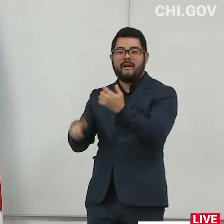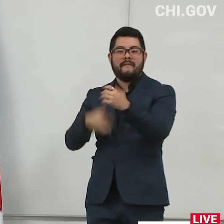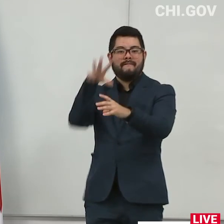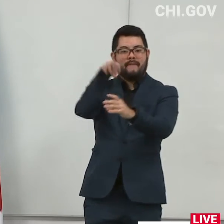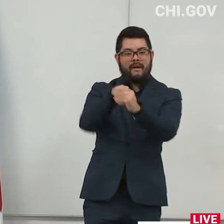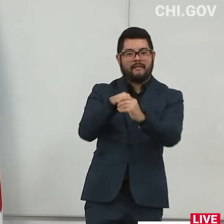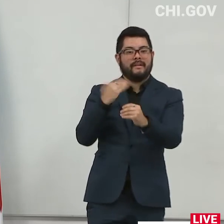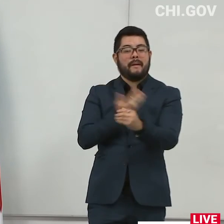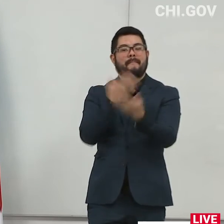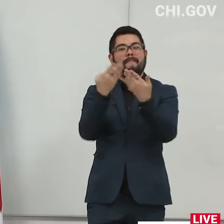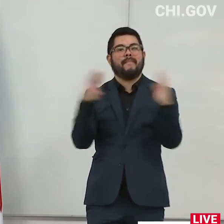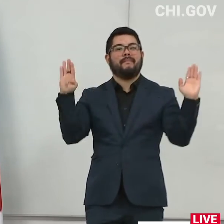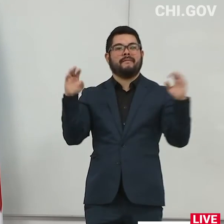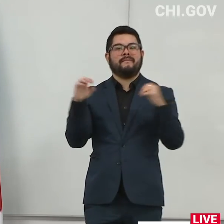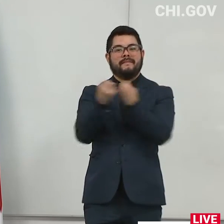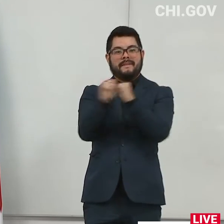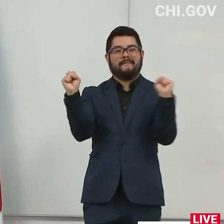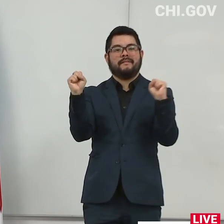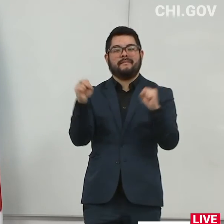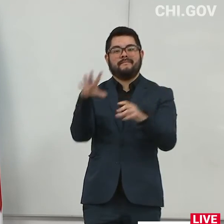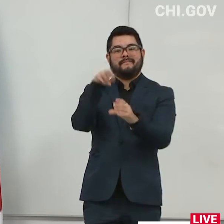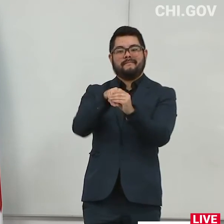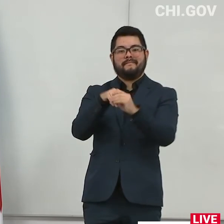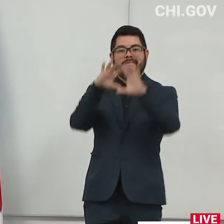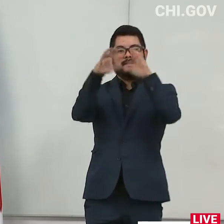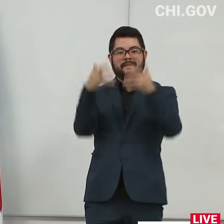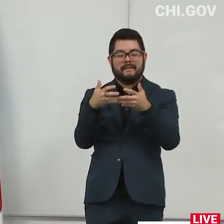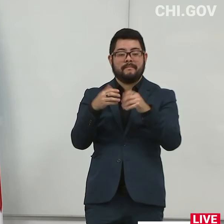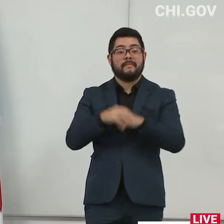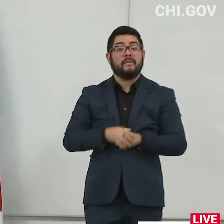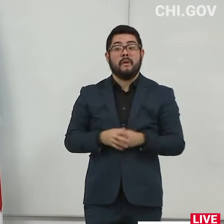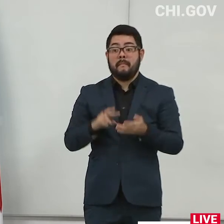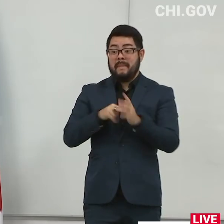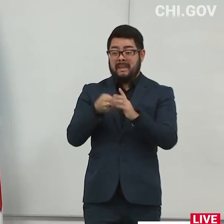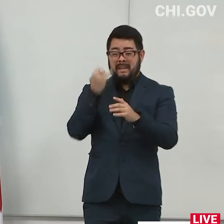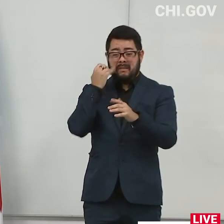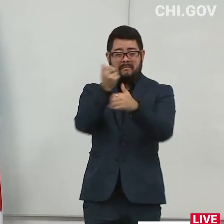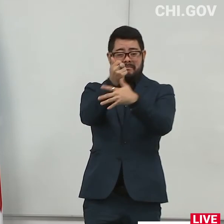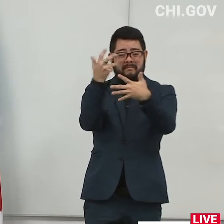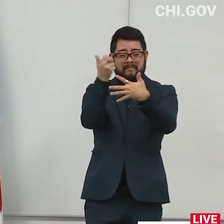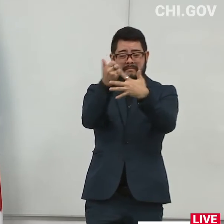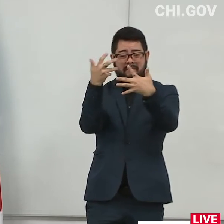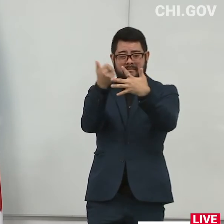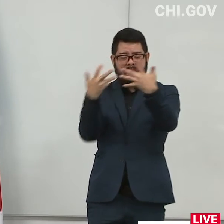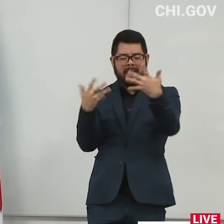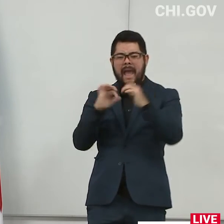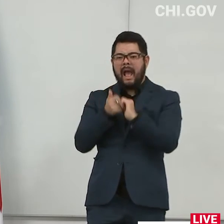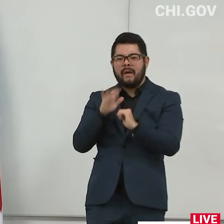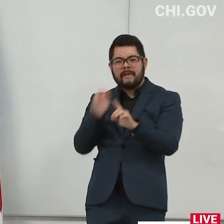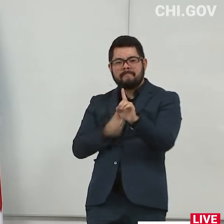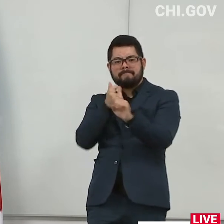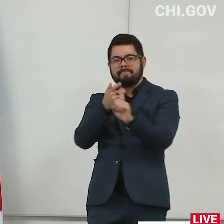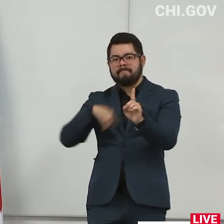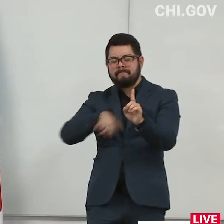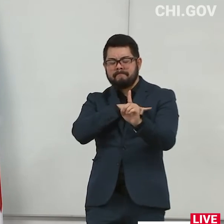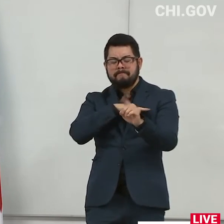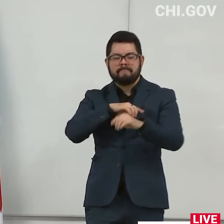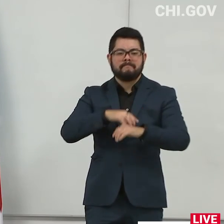ecosystem. What's happened to all parts of that ecosystem in this year? Every part